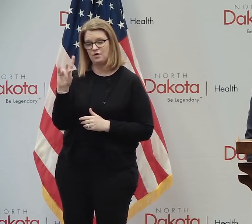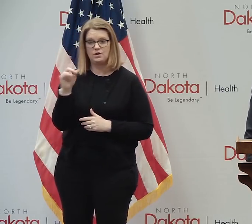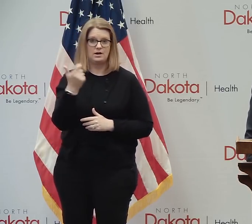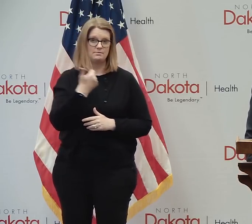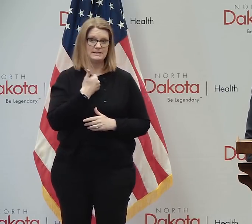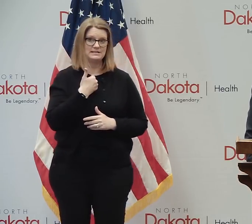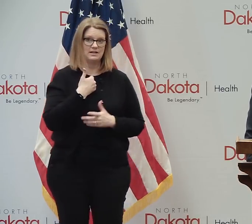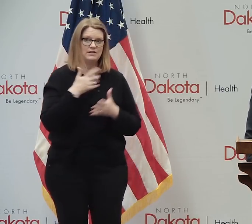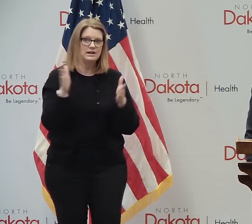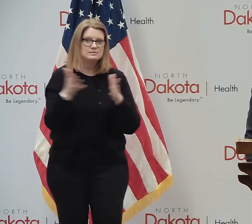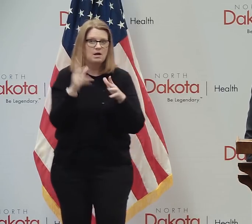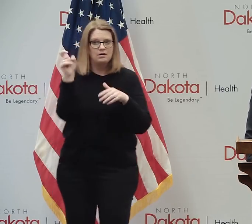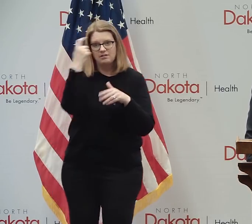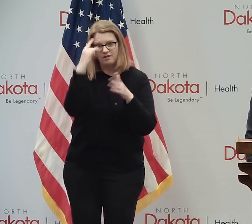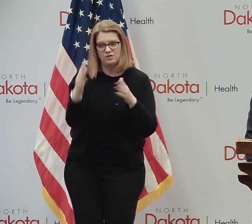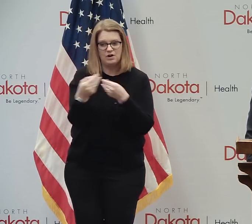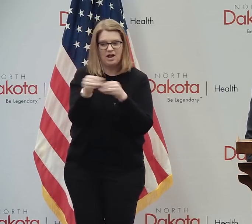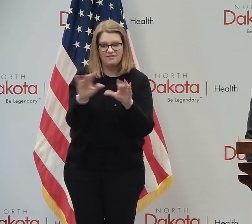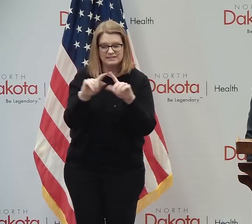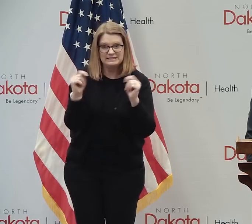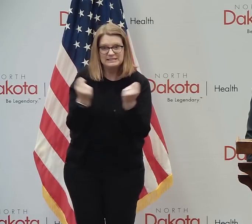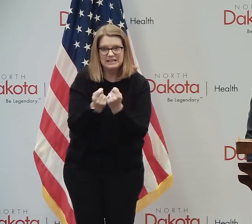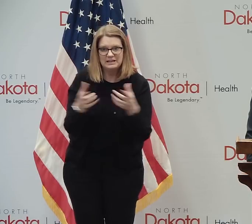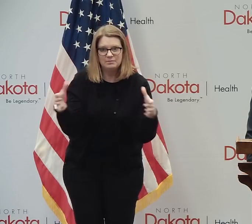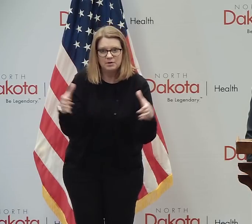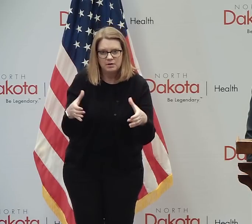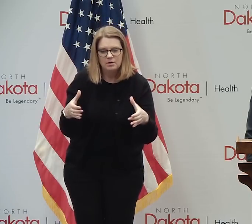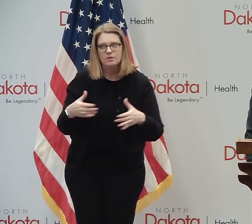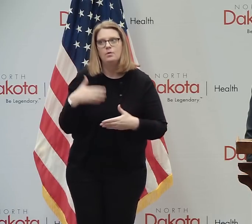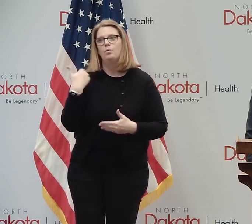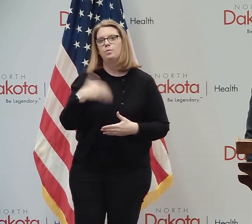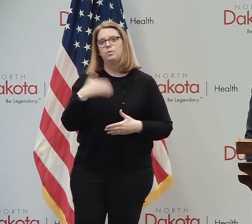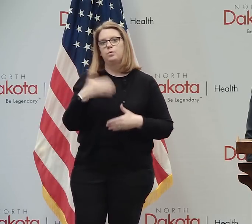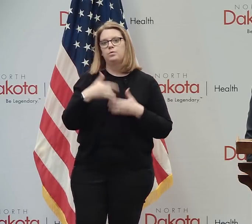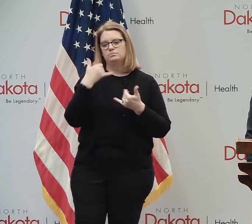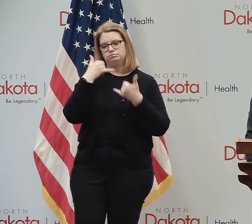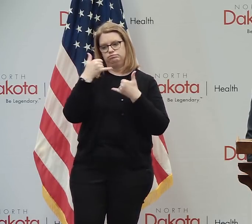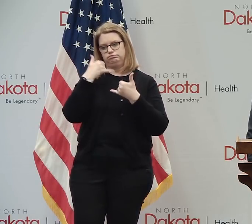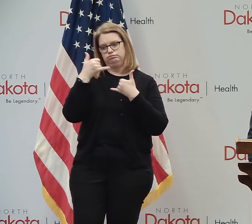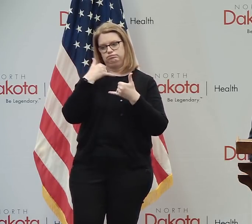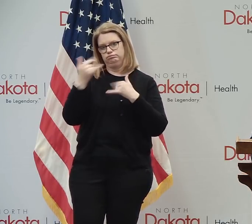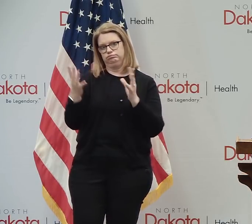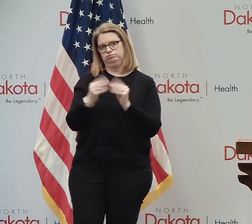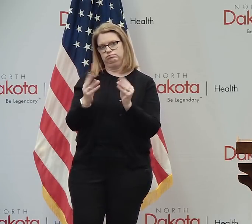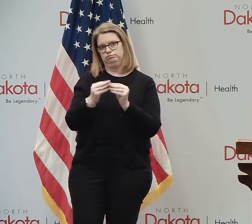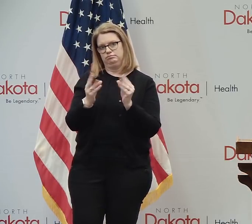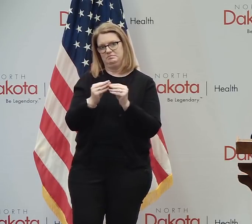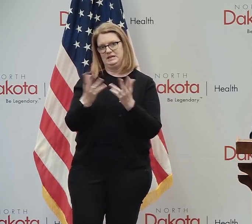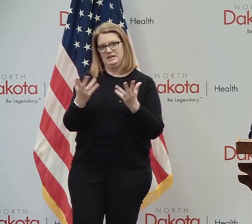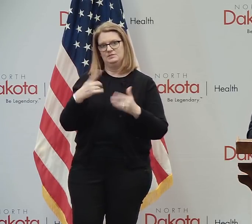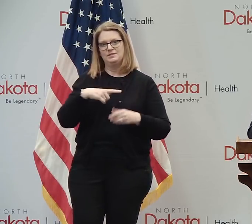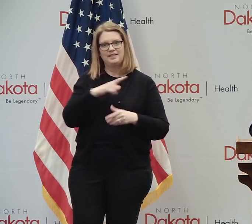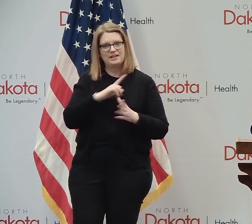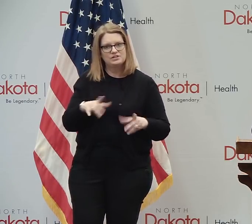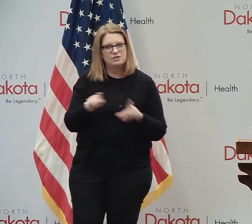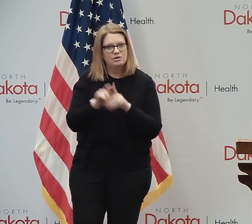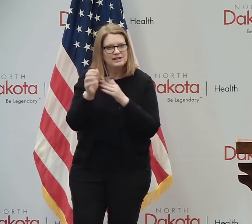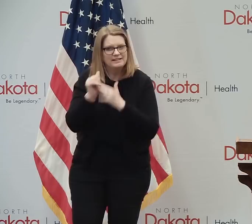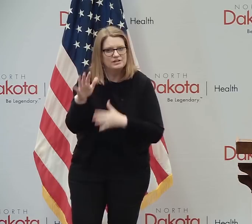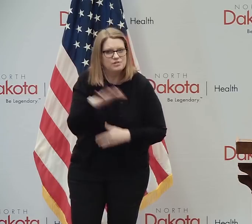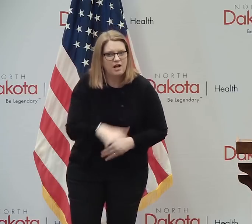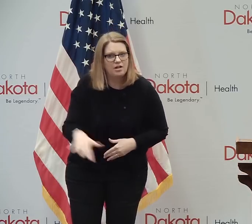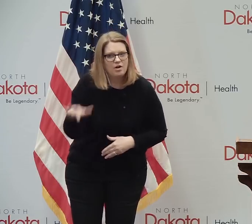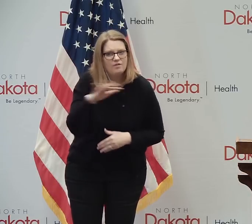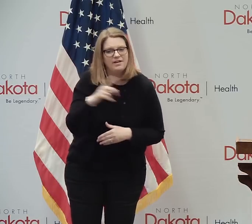small governor's office team, we've had literally hundreds of calls and meetings with legislative leaders and leaders throughout the legislature